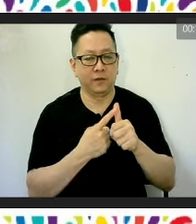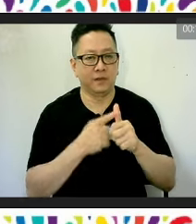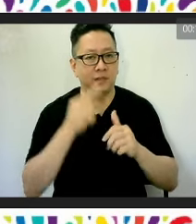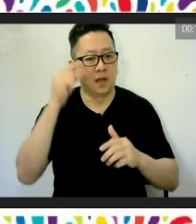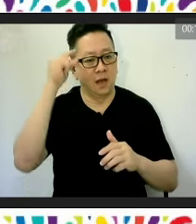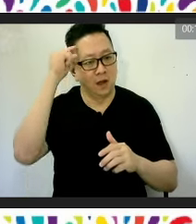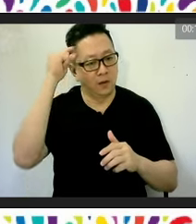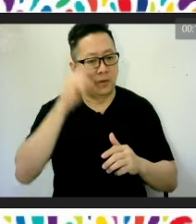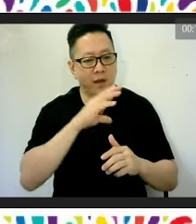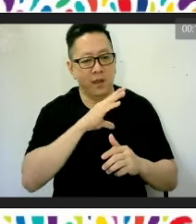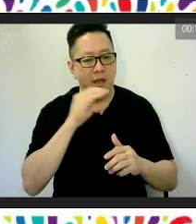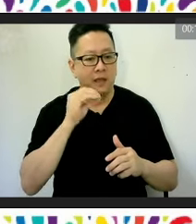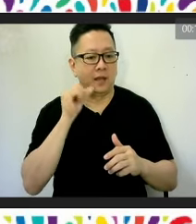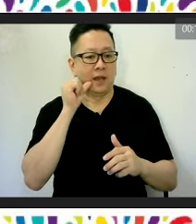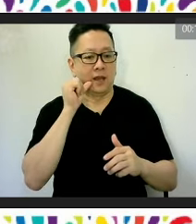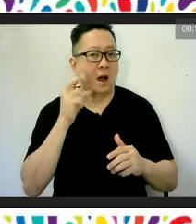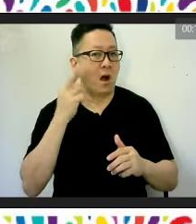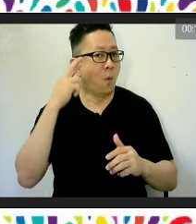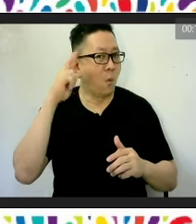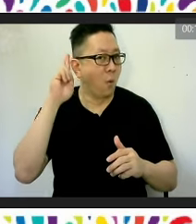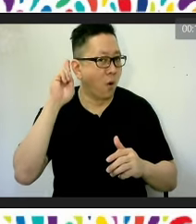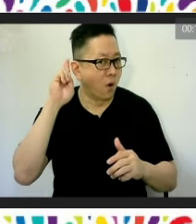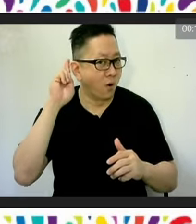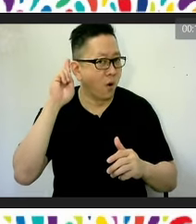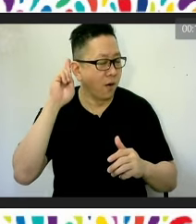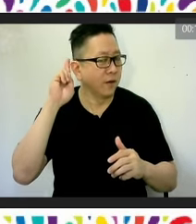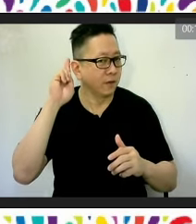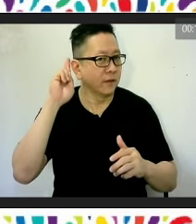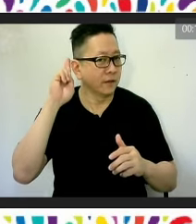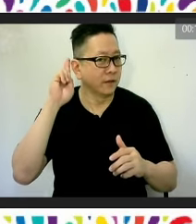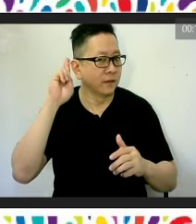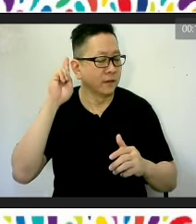the first, Gray and Anna were